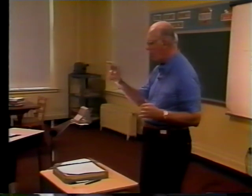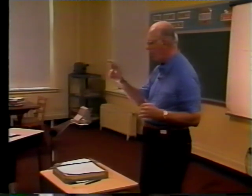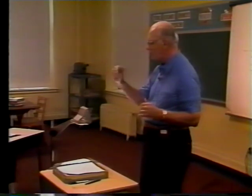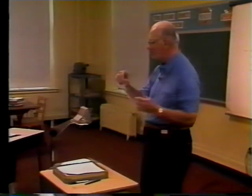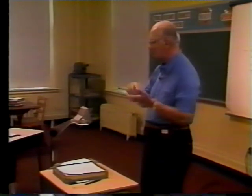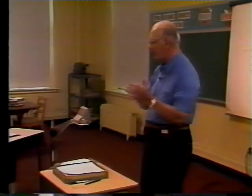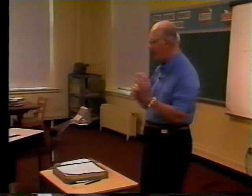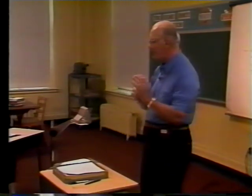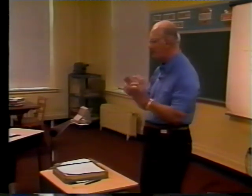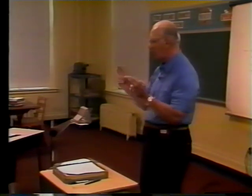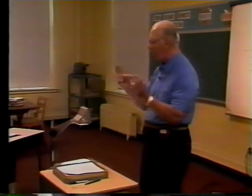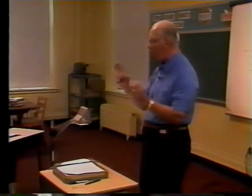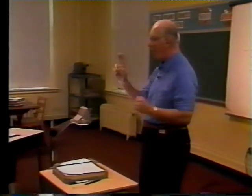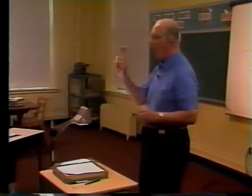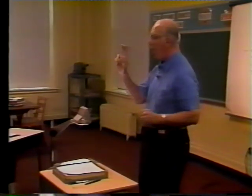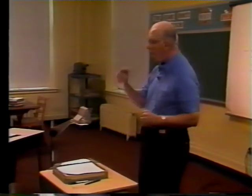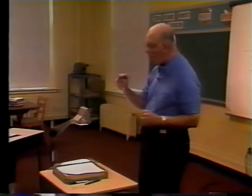Invictus means, quote,